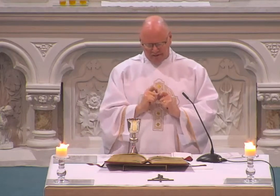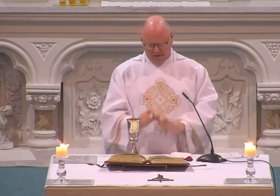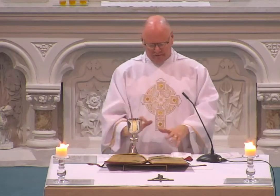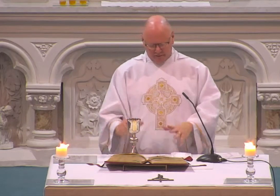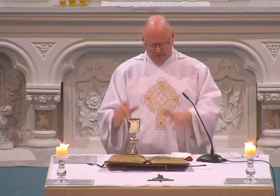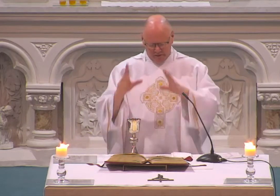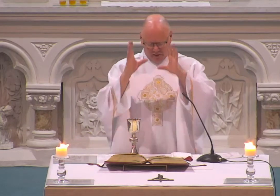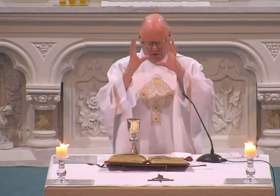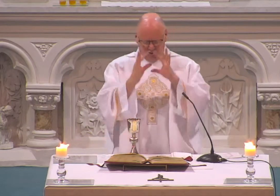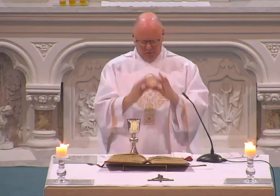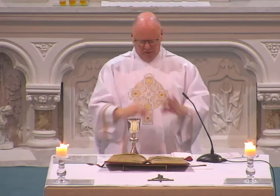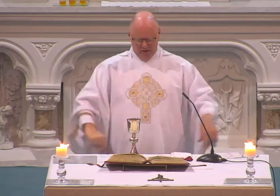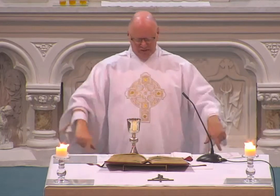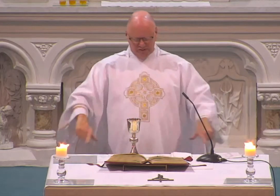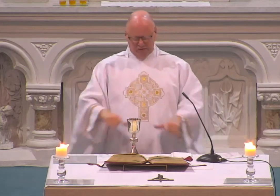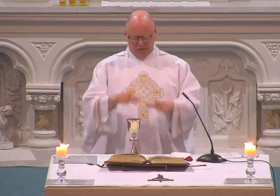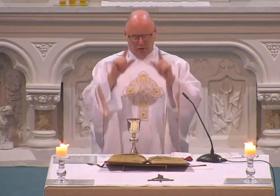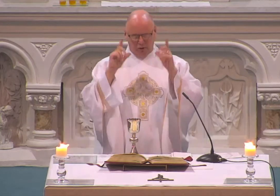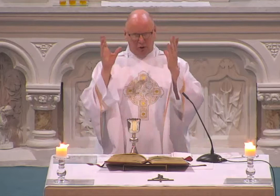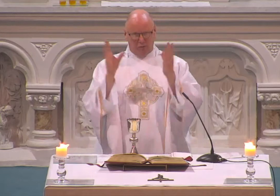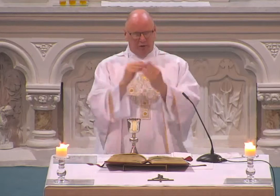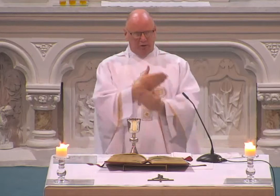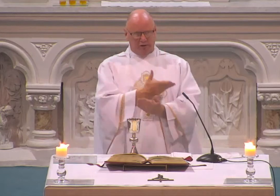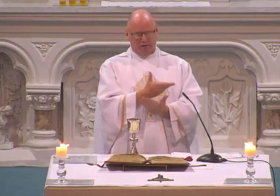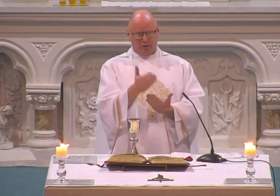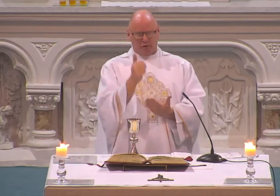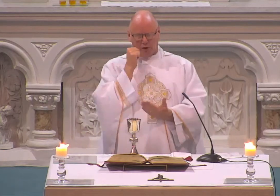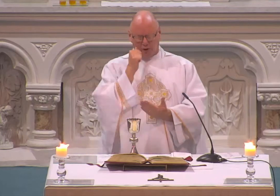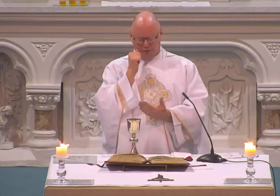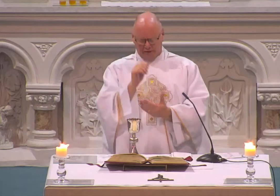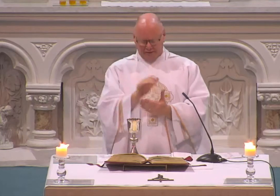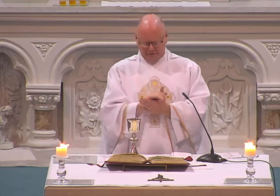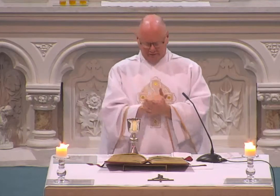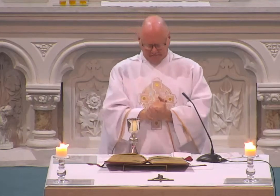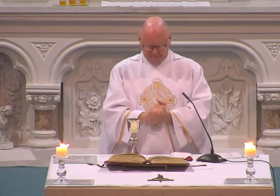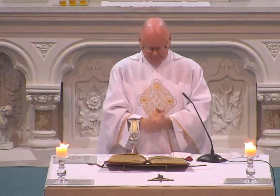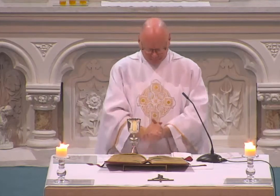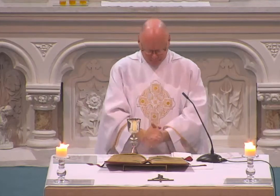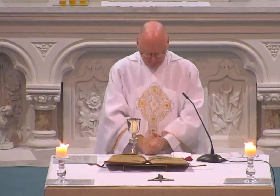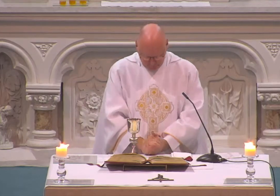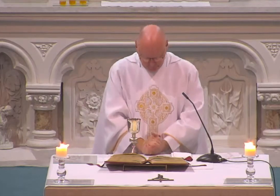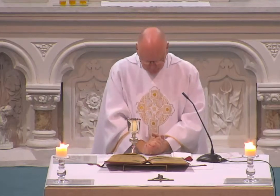ever. The peace of the Lord be with you always.